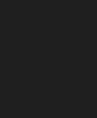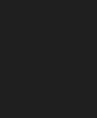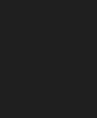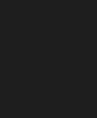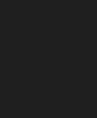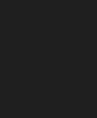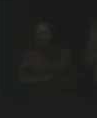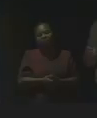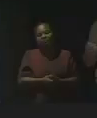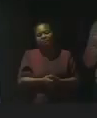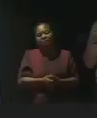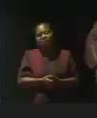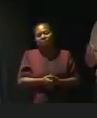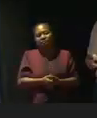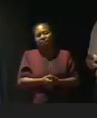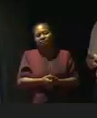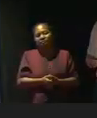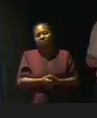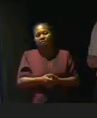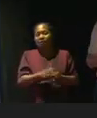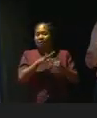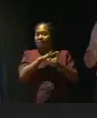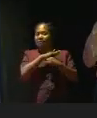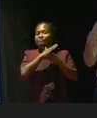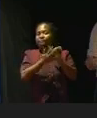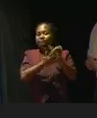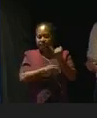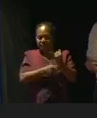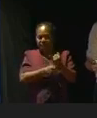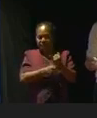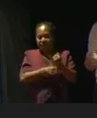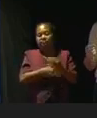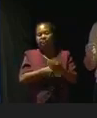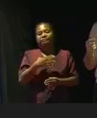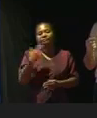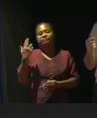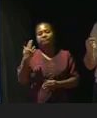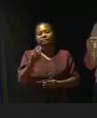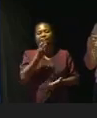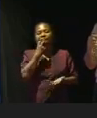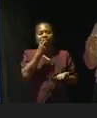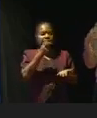on the last couple of days, you've talked about TIN registration,